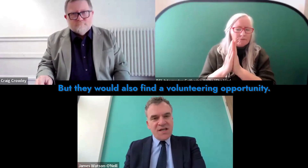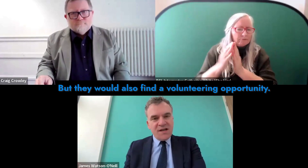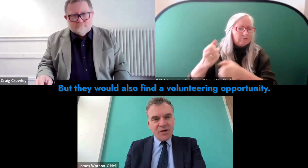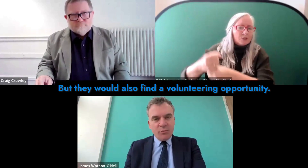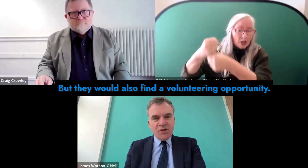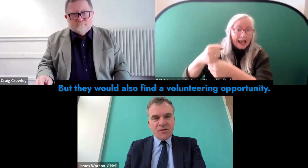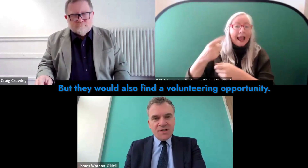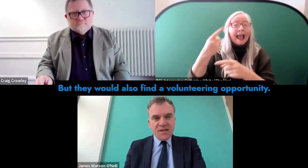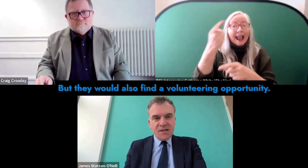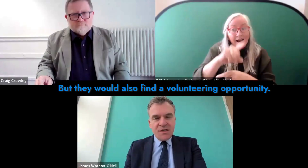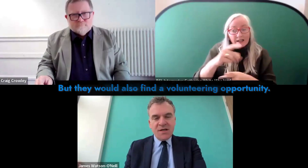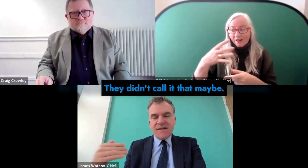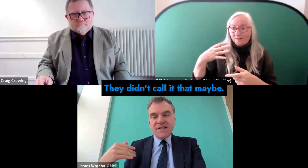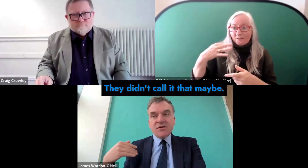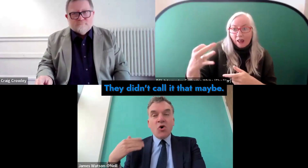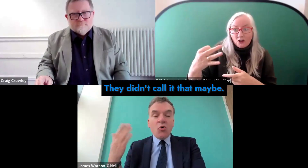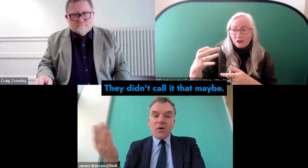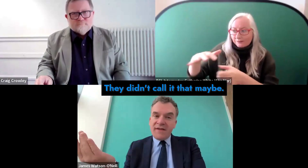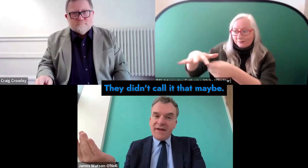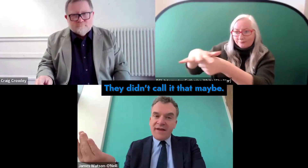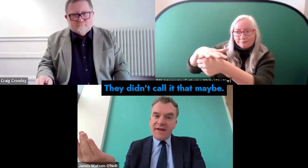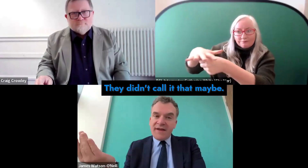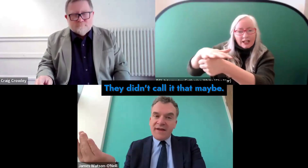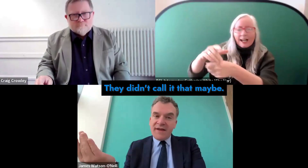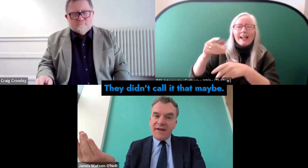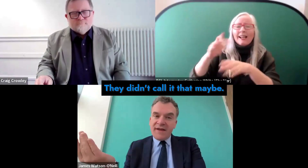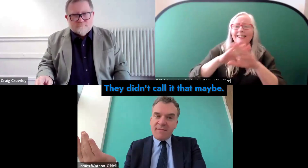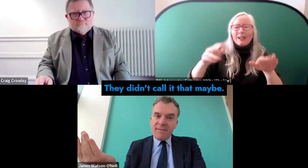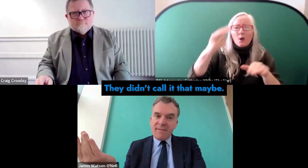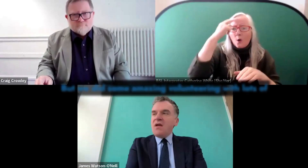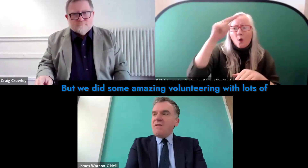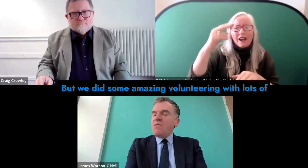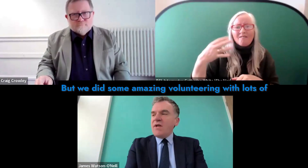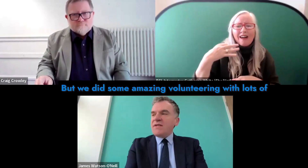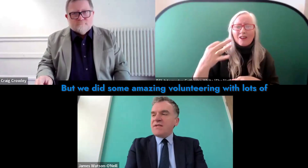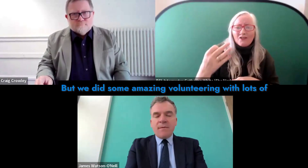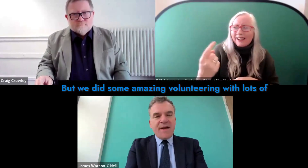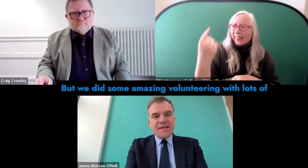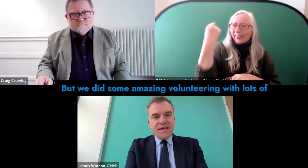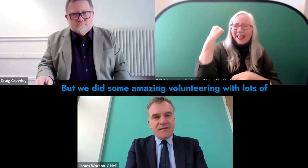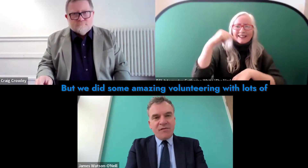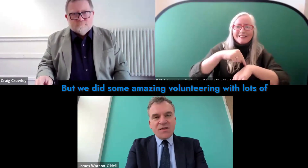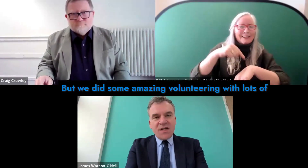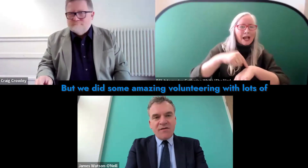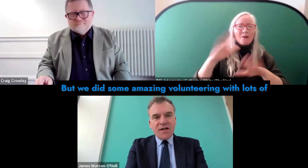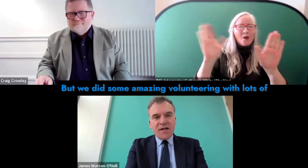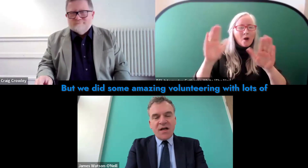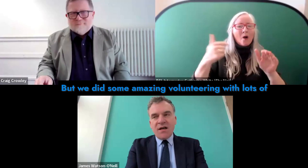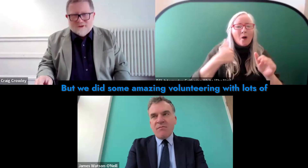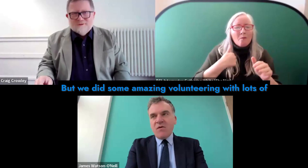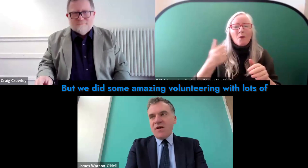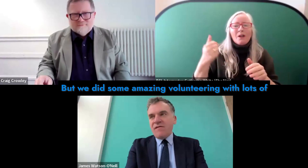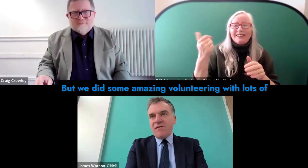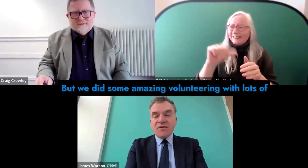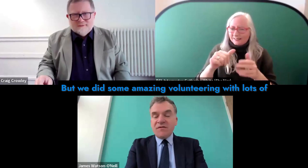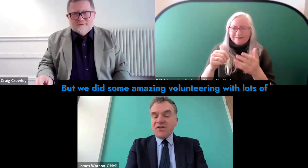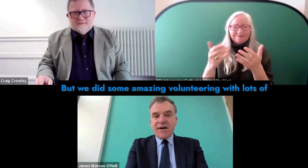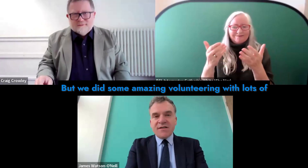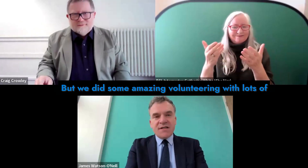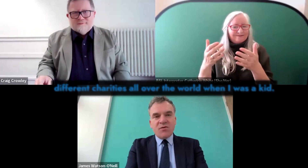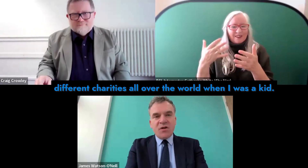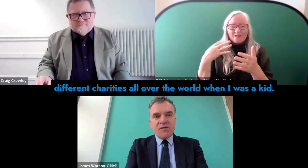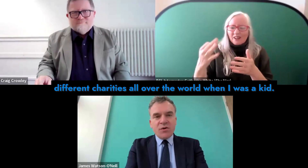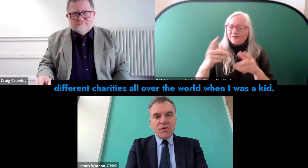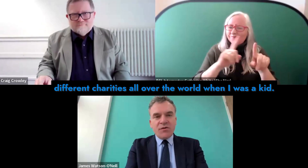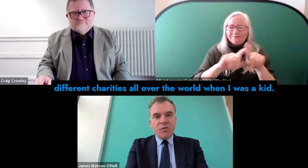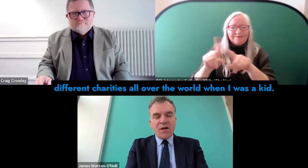find a volunteering opportunity. They didn't call it that, maybe, but we did some amazing volunteering with